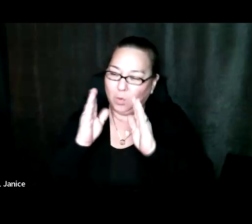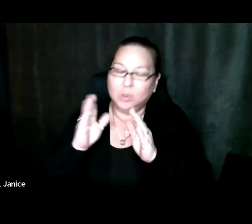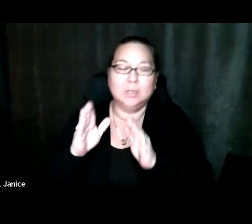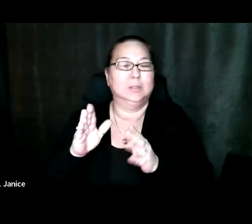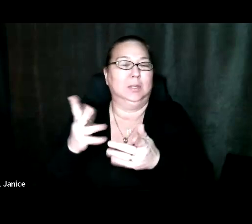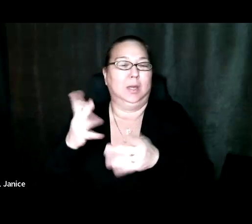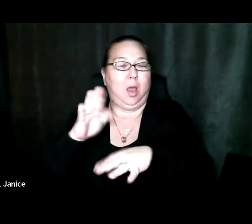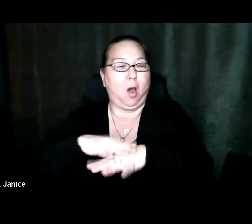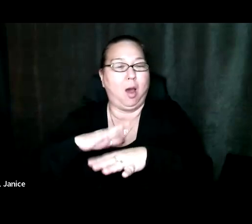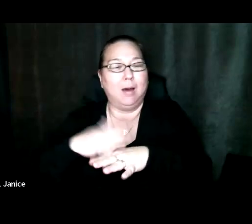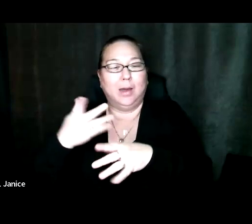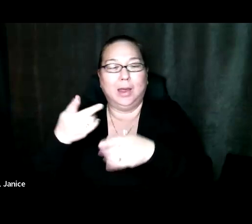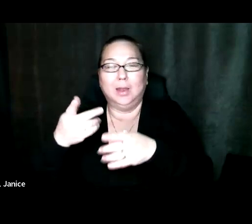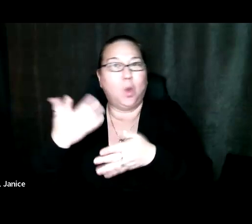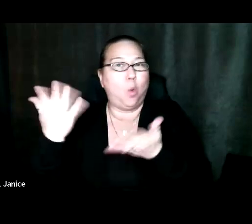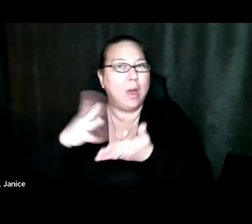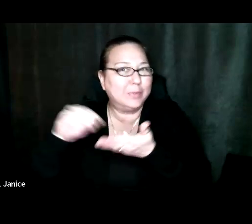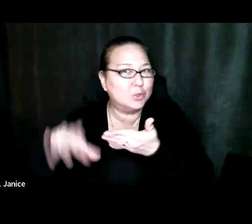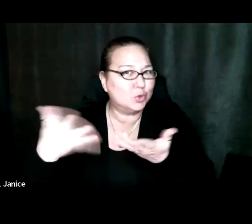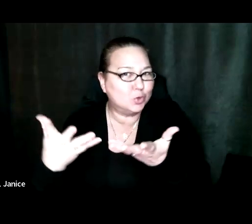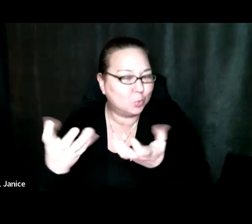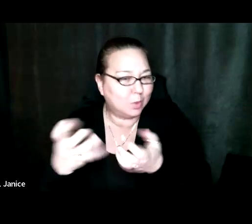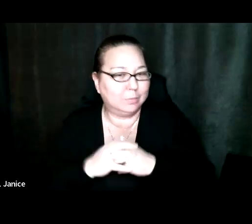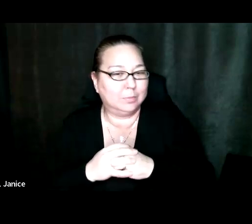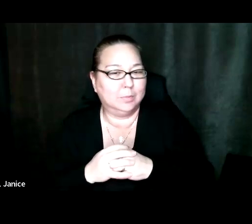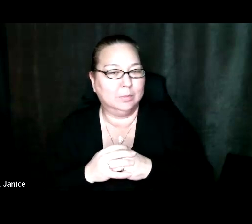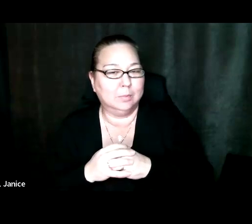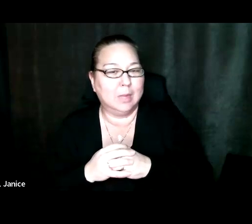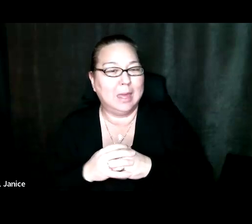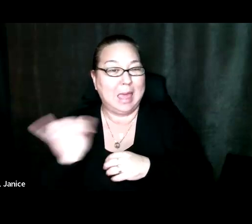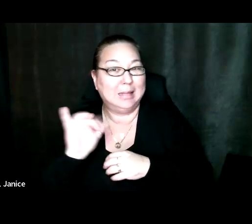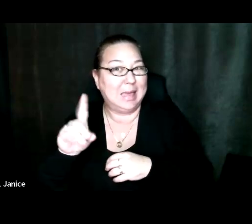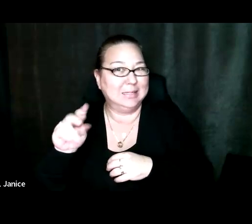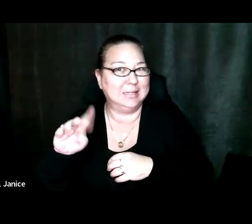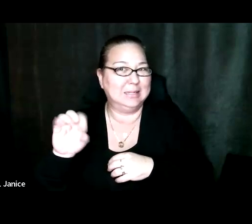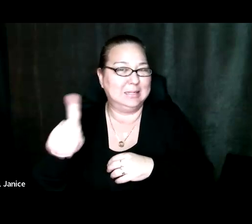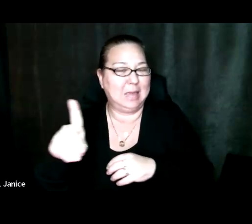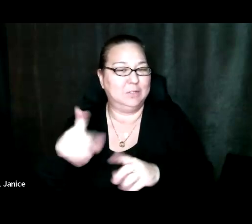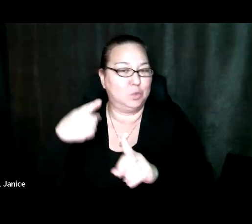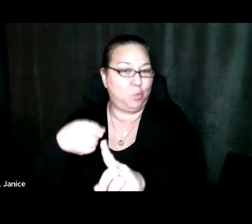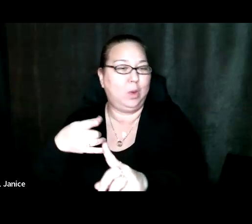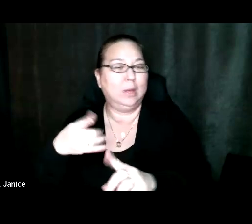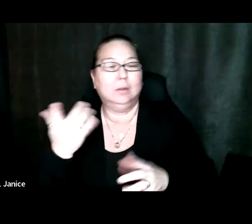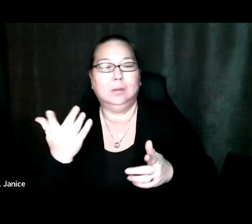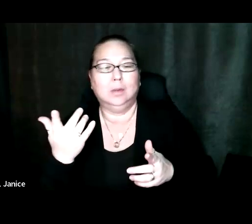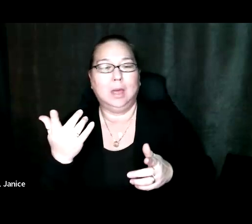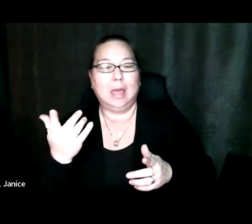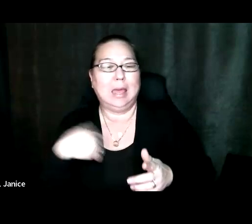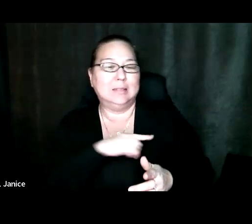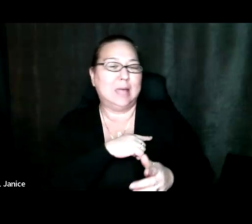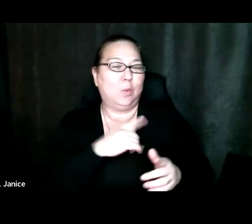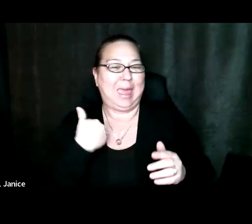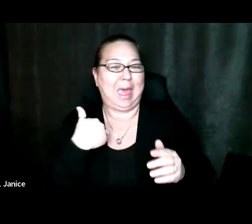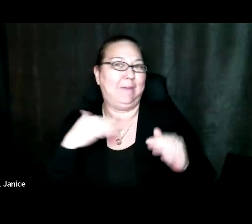seeking from an equity lens how to make sure that schools are getting the resources that they need in